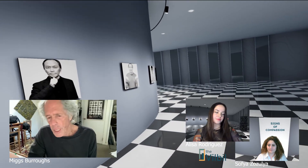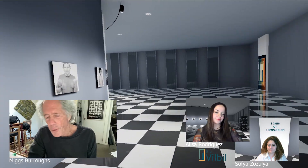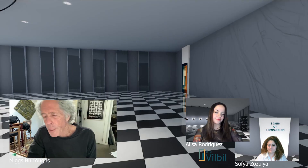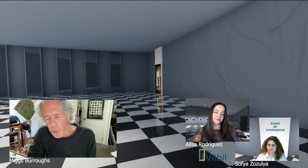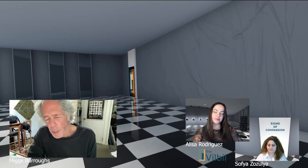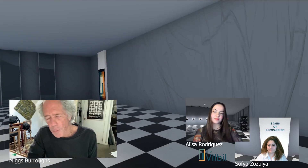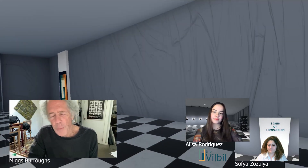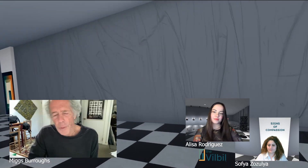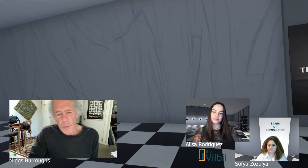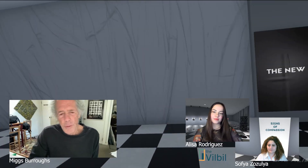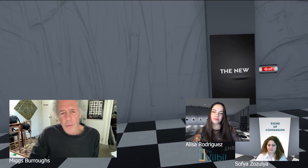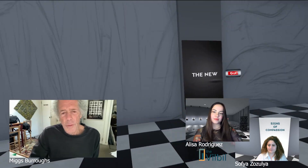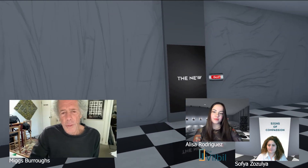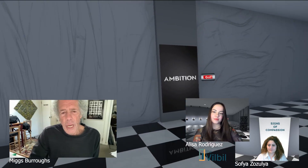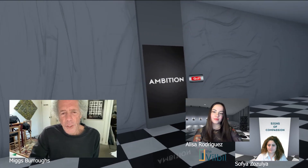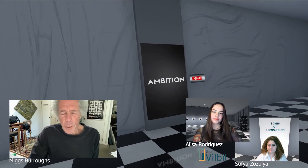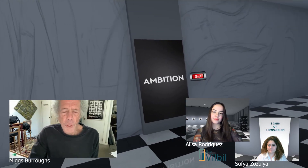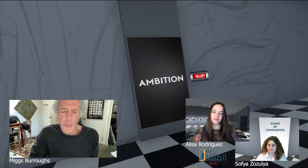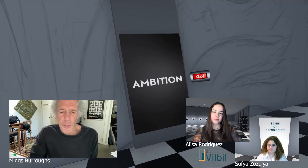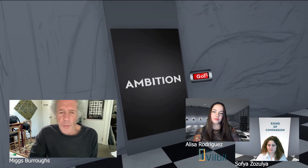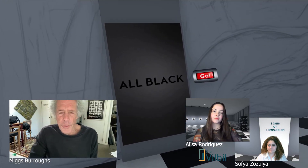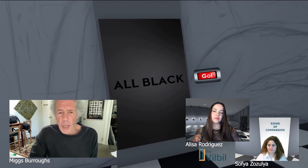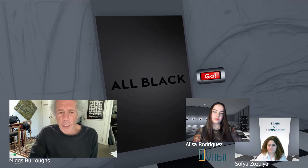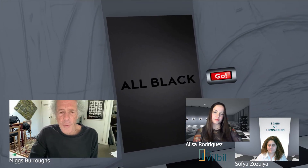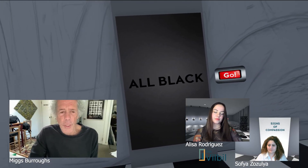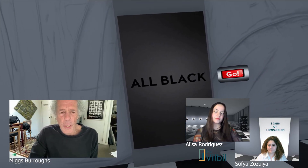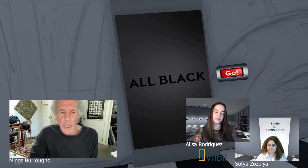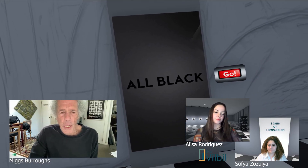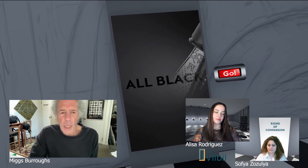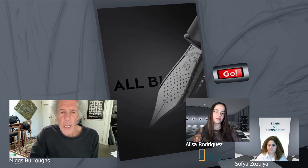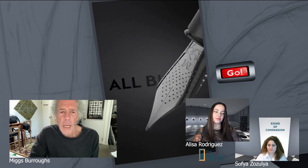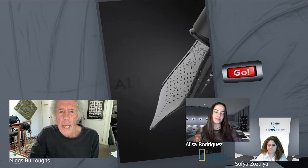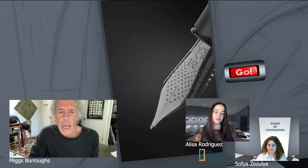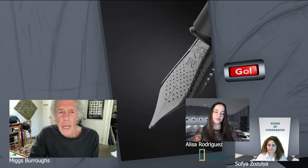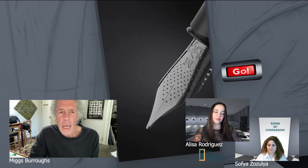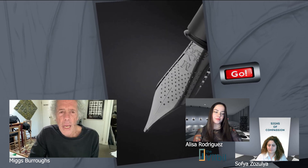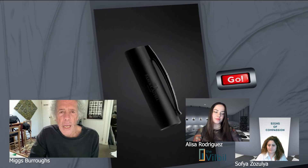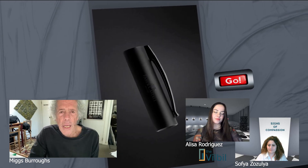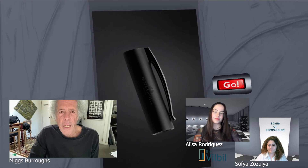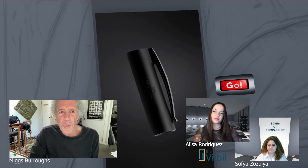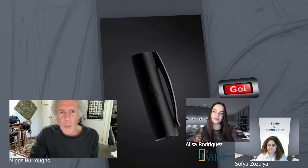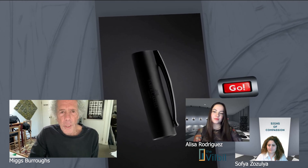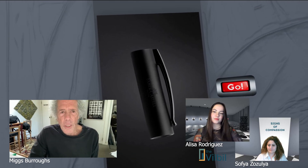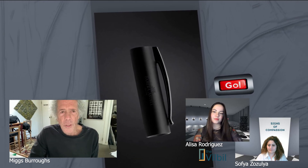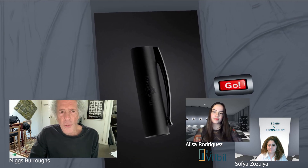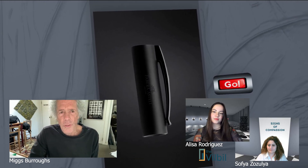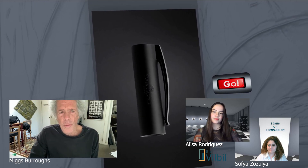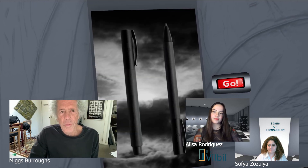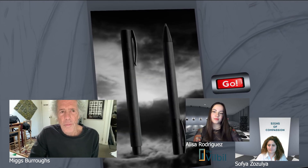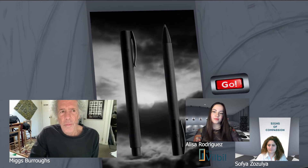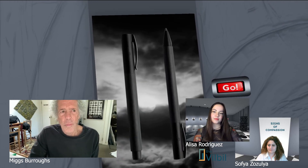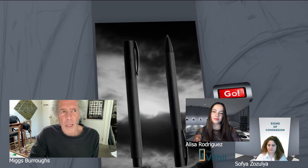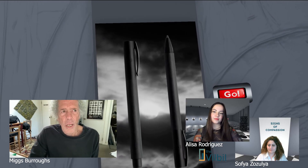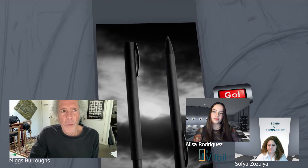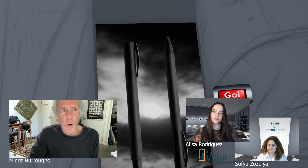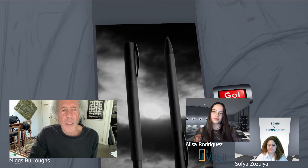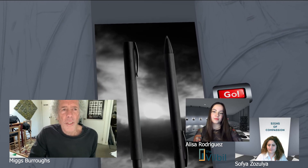hearing impaired people as subjects for your photography? And it's because I wanted